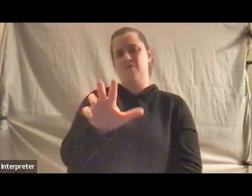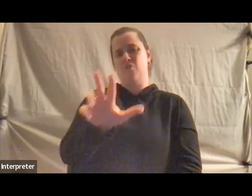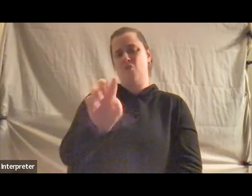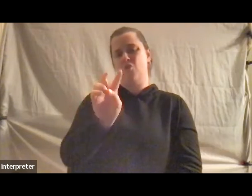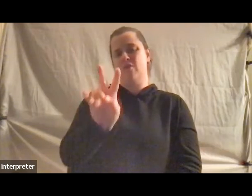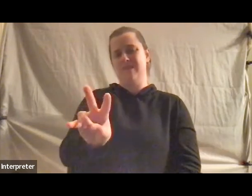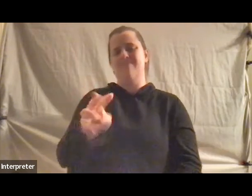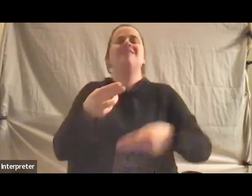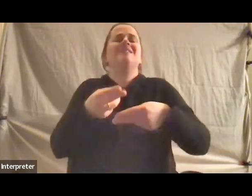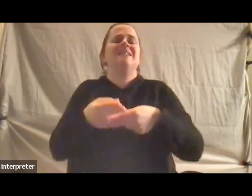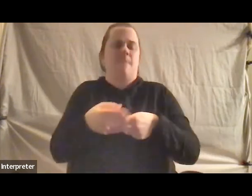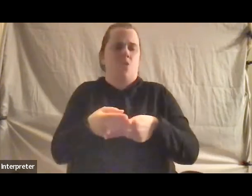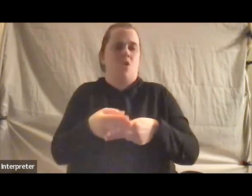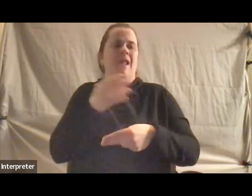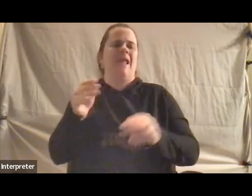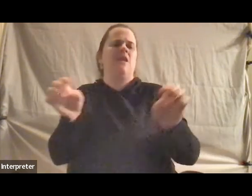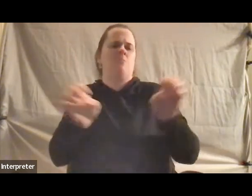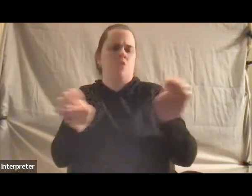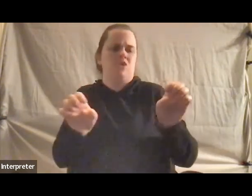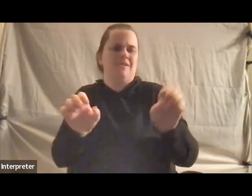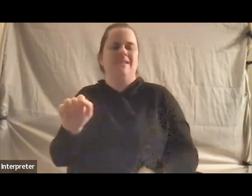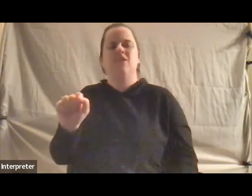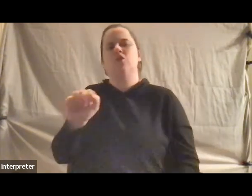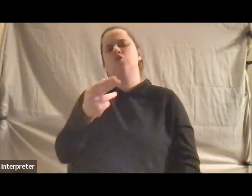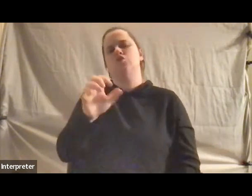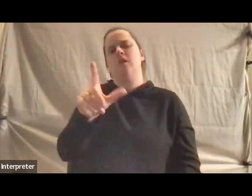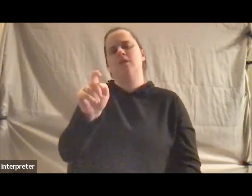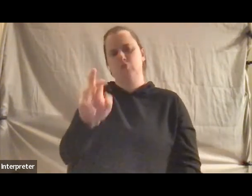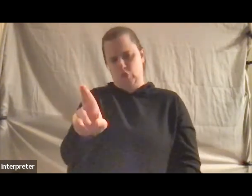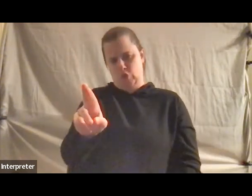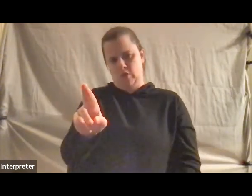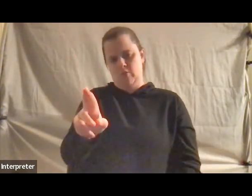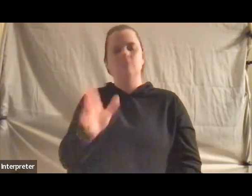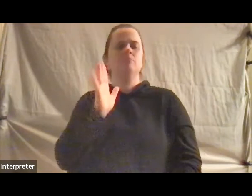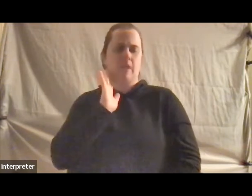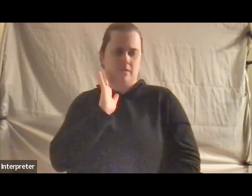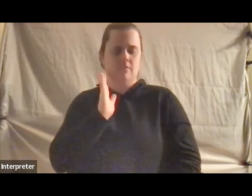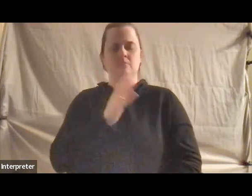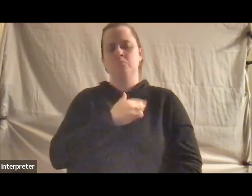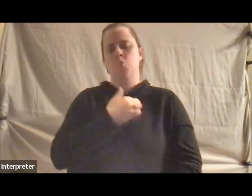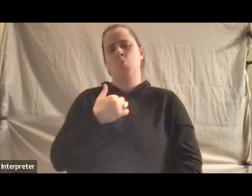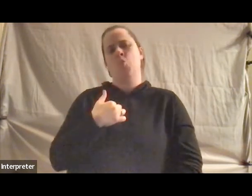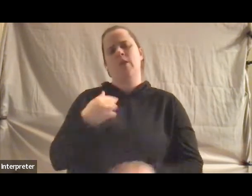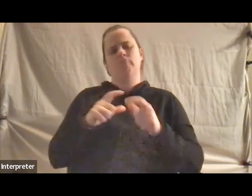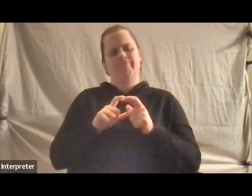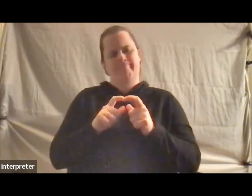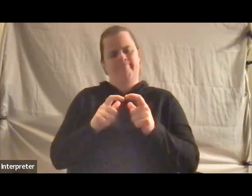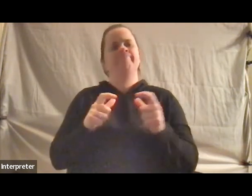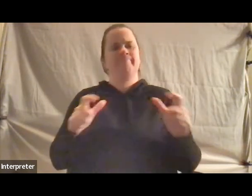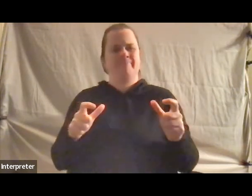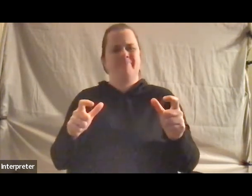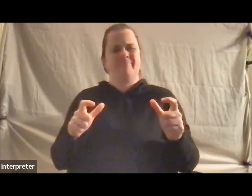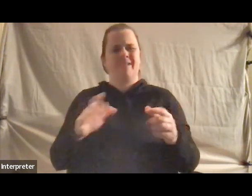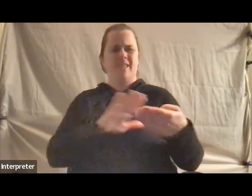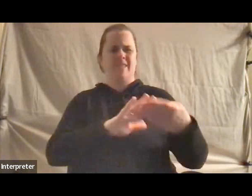537 temporary and emergency shelter beds. As we continue to expand, the city is close to